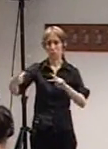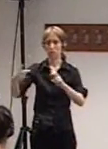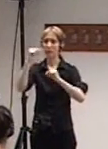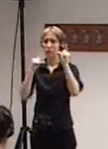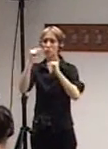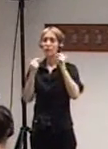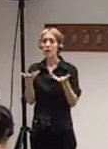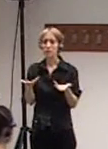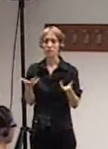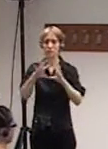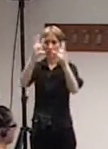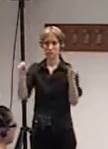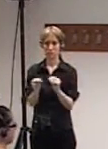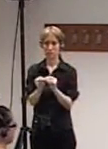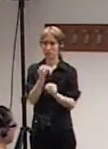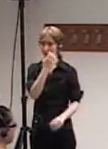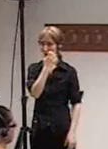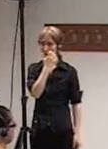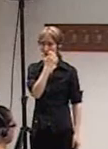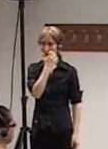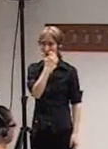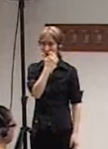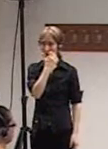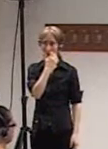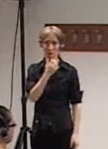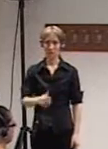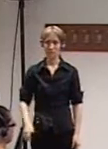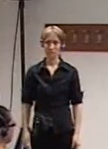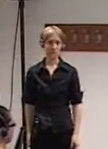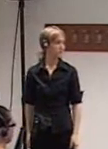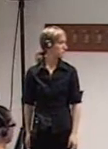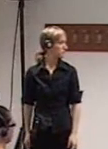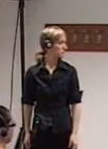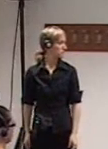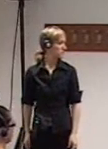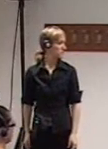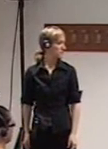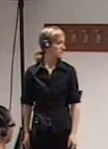the results in this lip reading system.